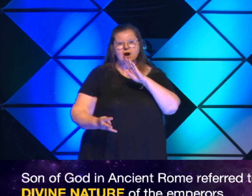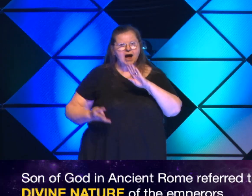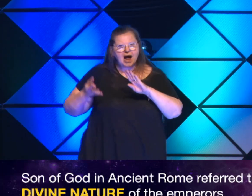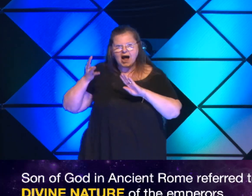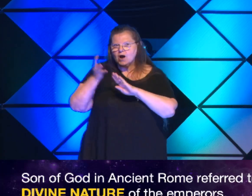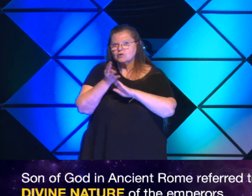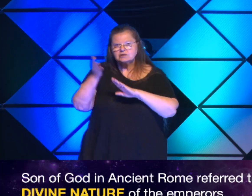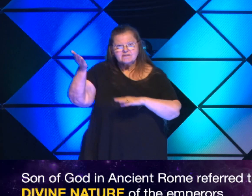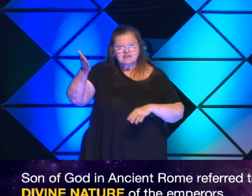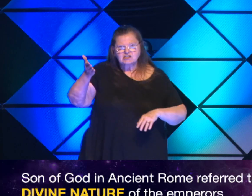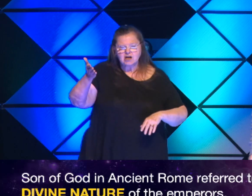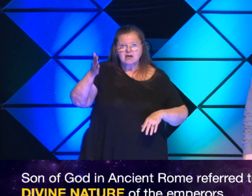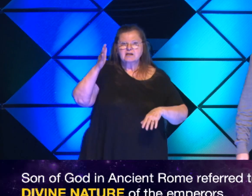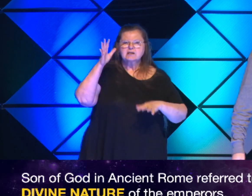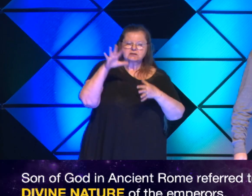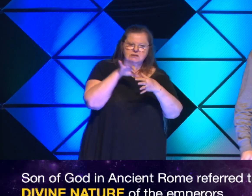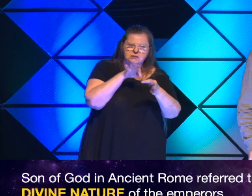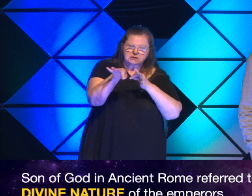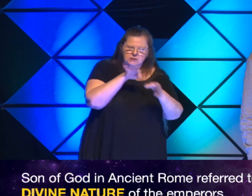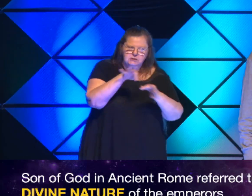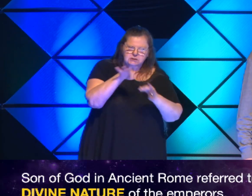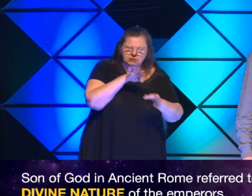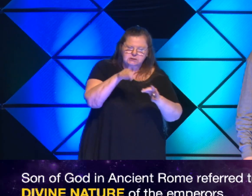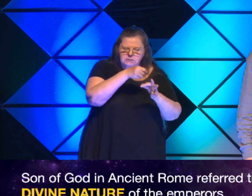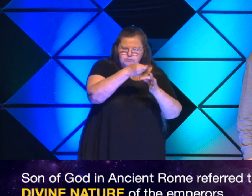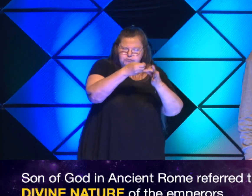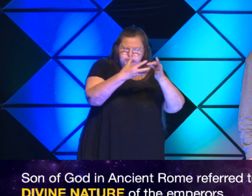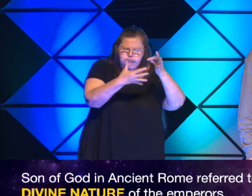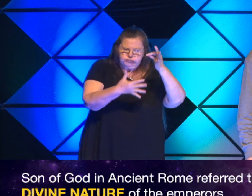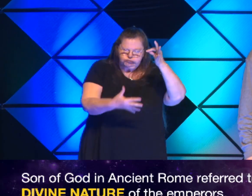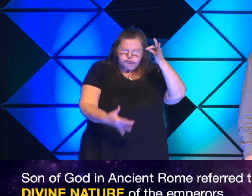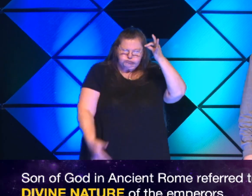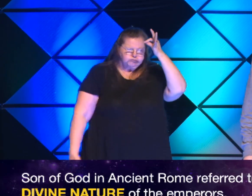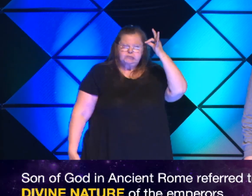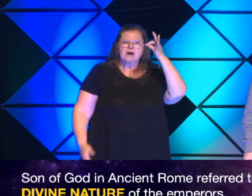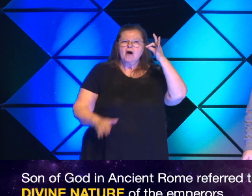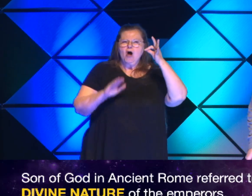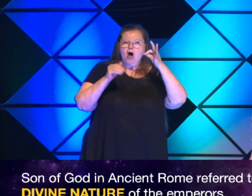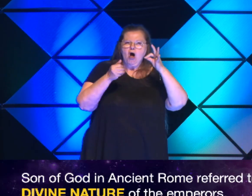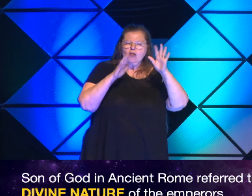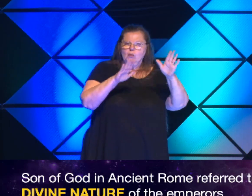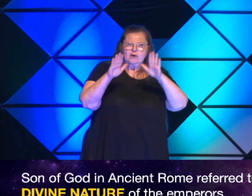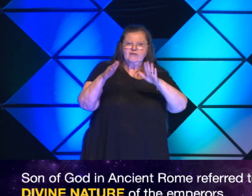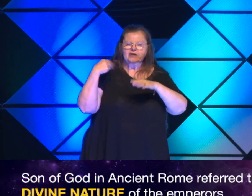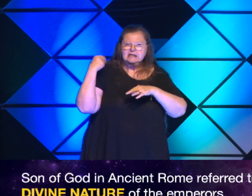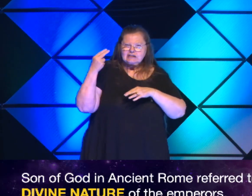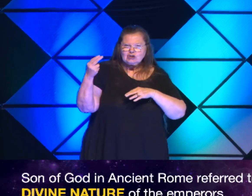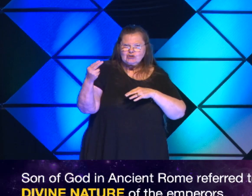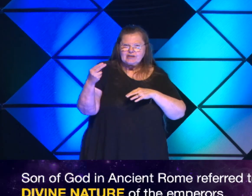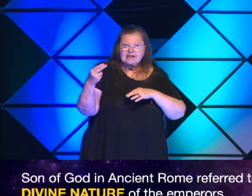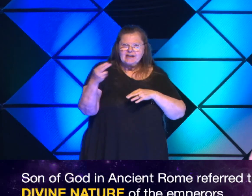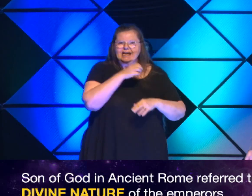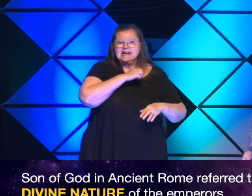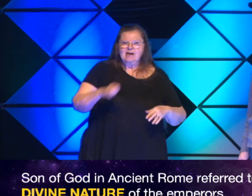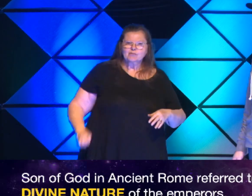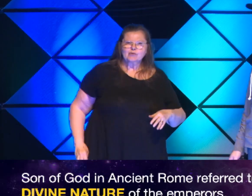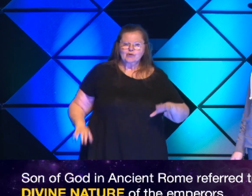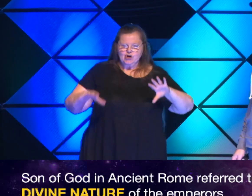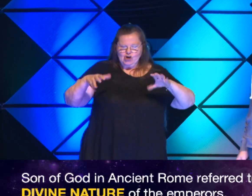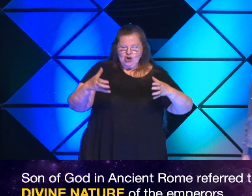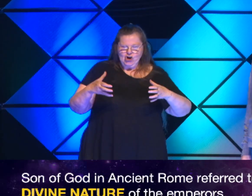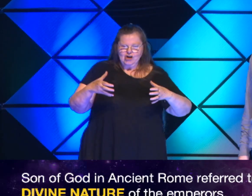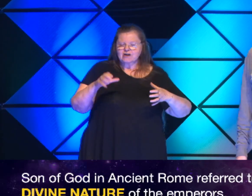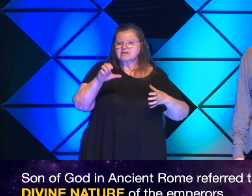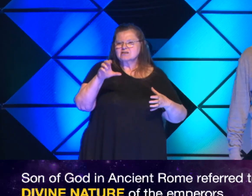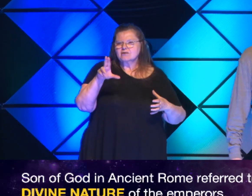talk on just enthralling, invigorating, wonderful history on the emperor cult of Rome